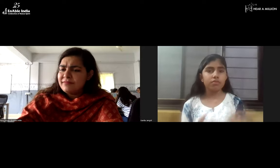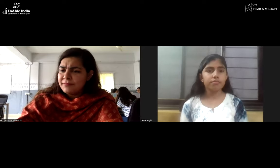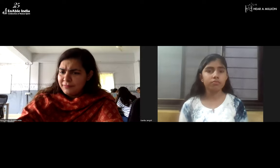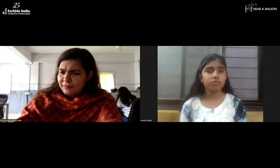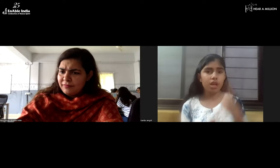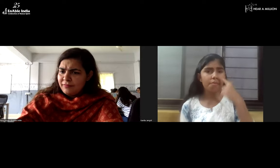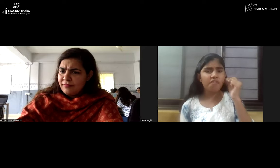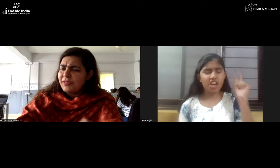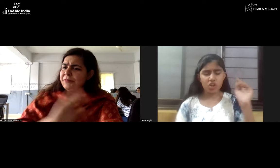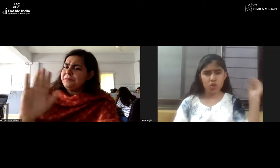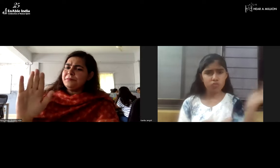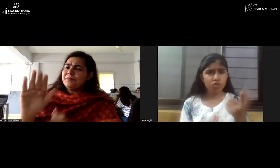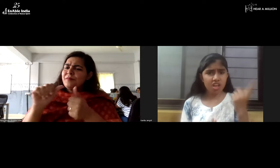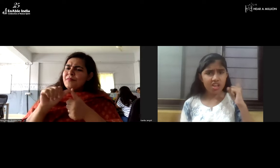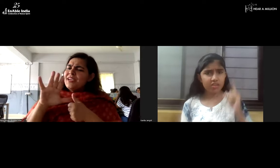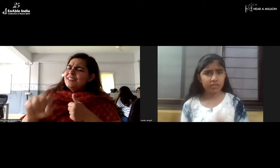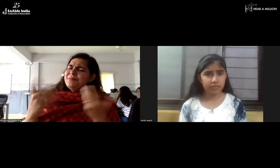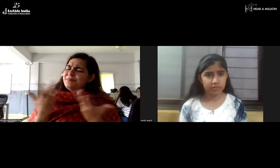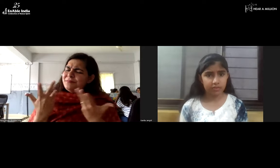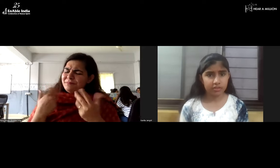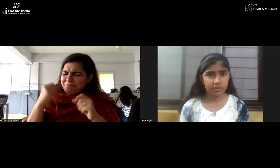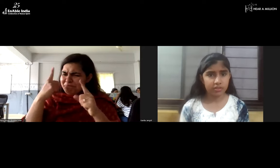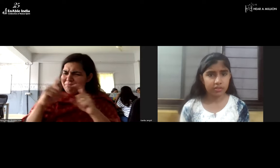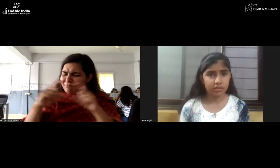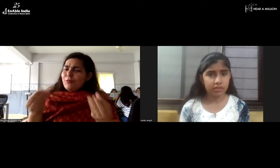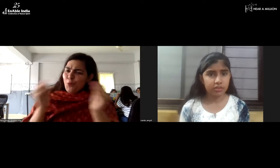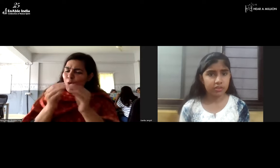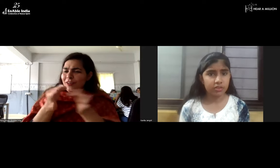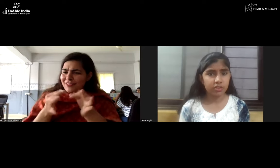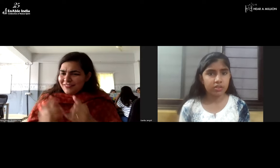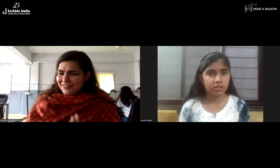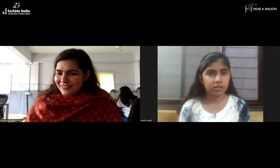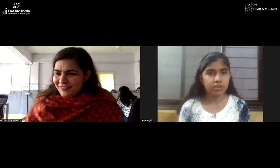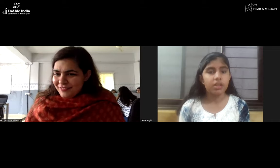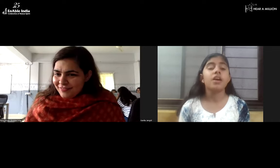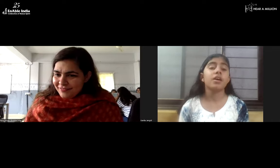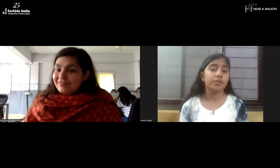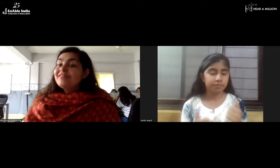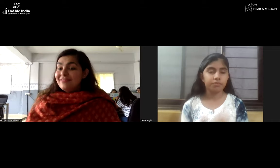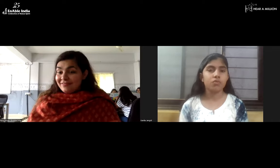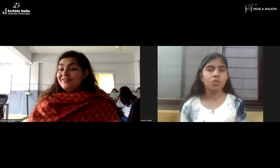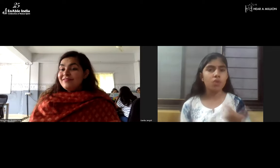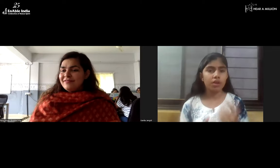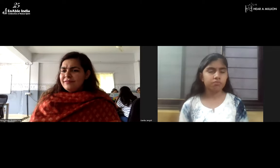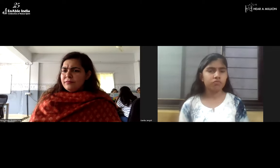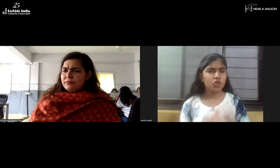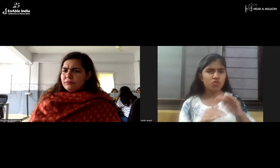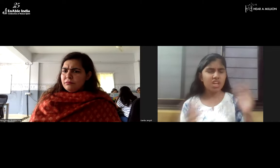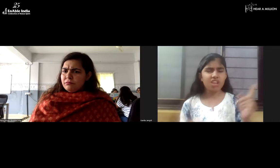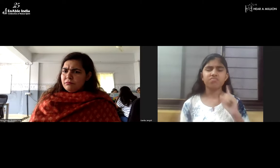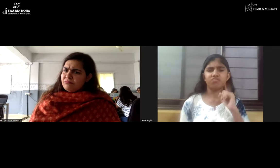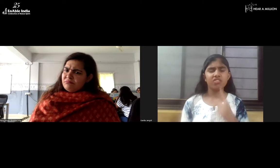so yes, today we are celebrating Children's Day. There are two interpreters, Shivoy and Nida, who will be doing the